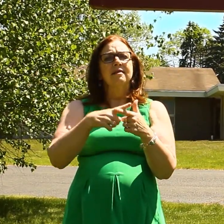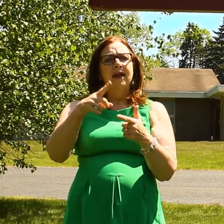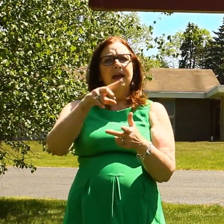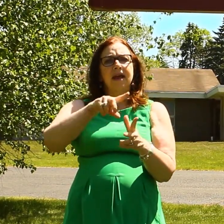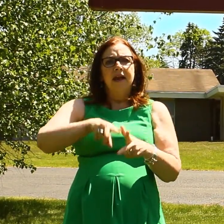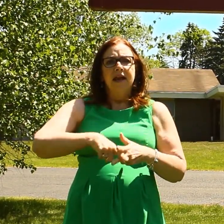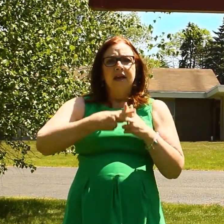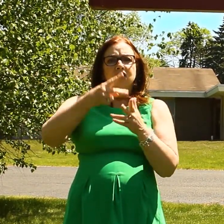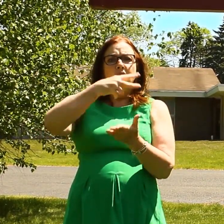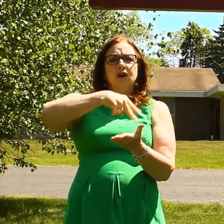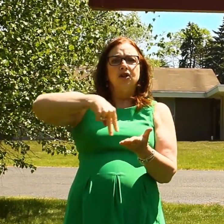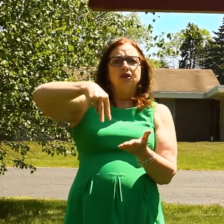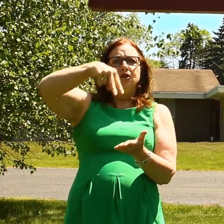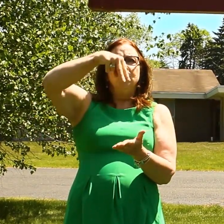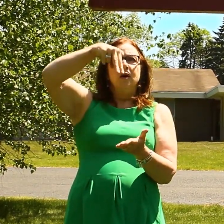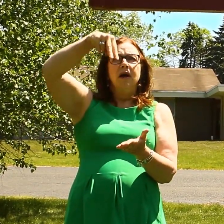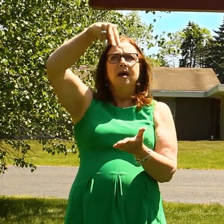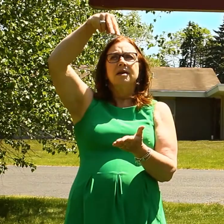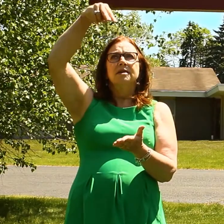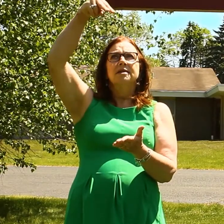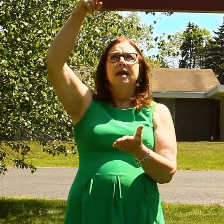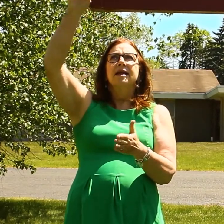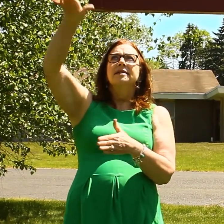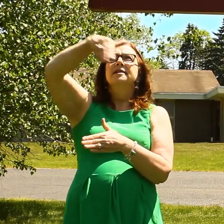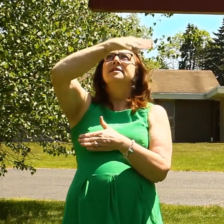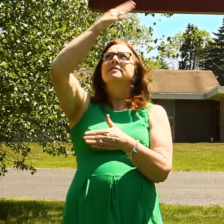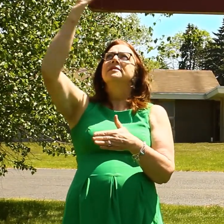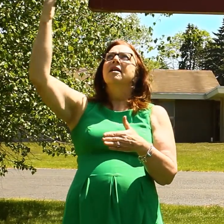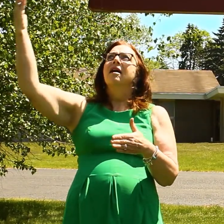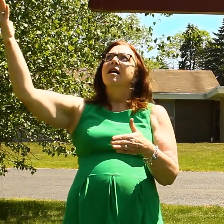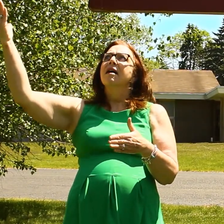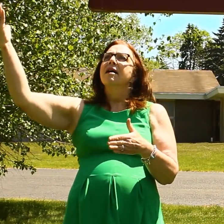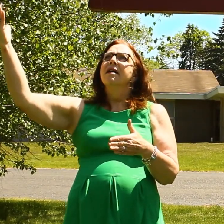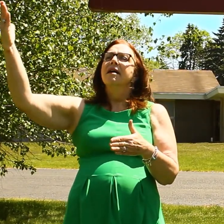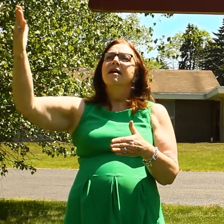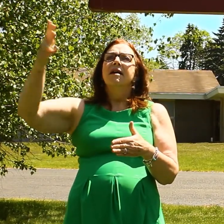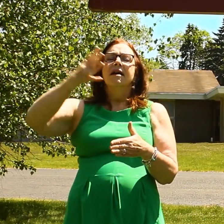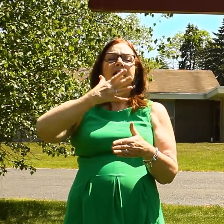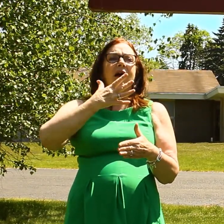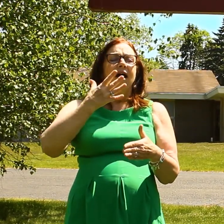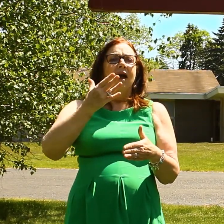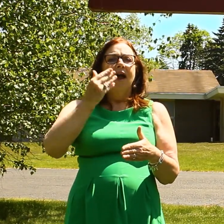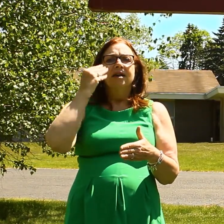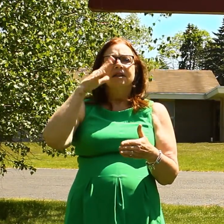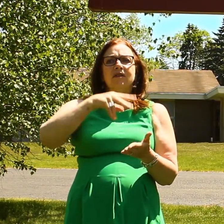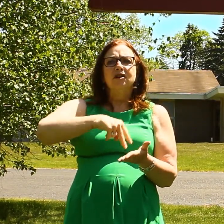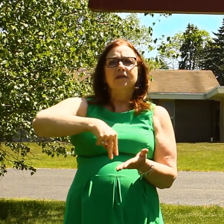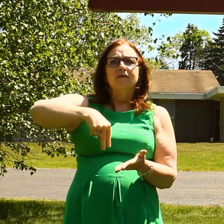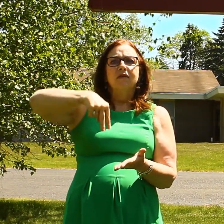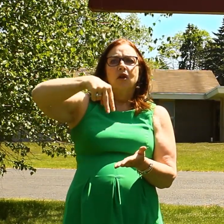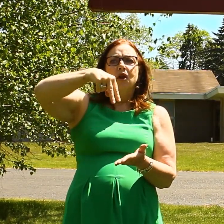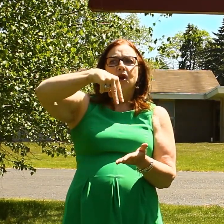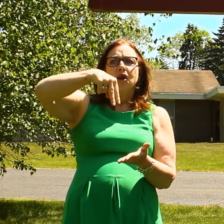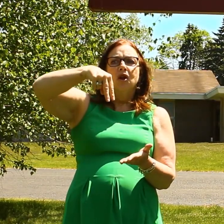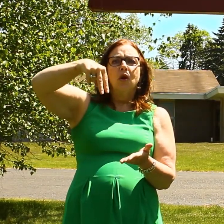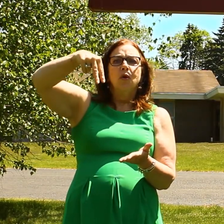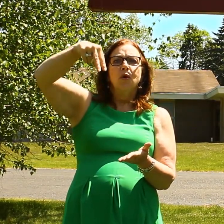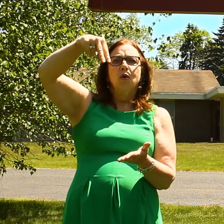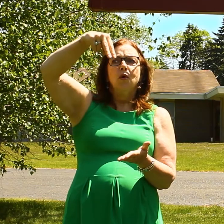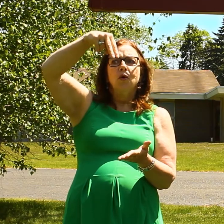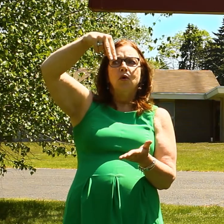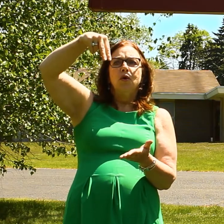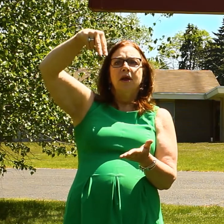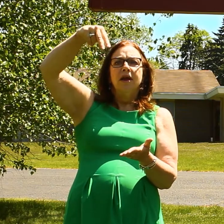to ascend into the sky, or almost like float up like